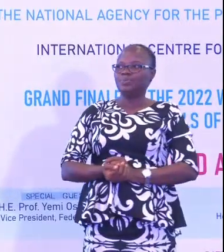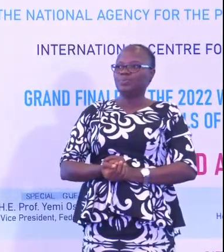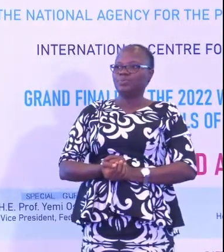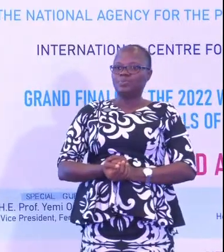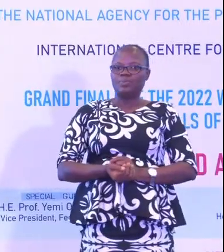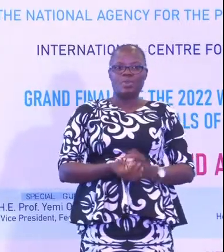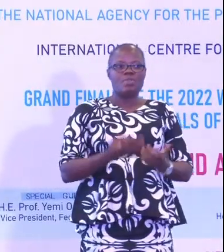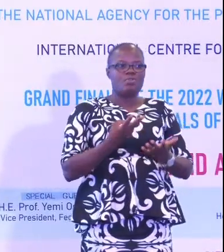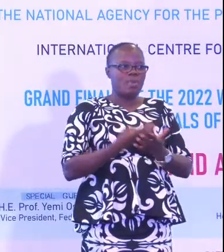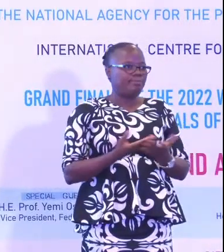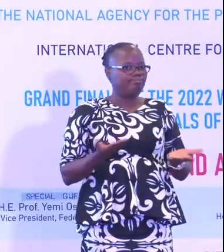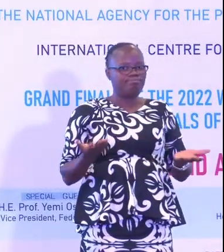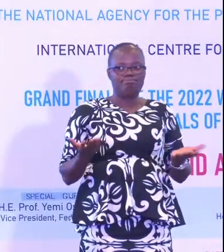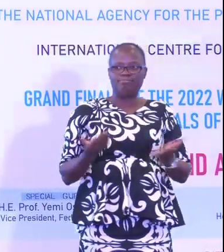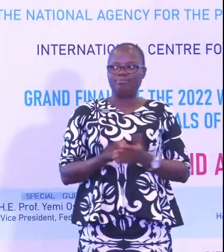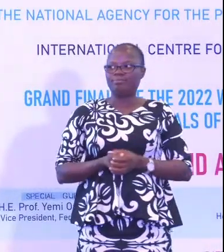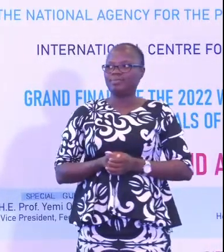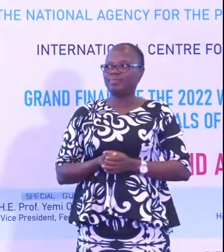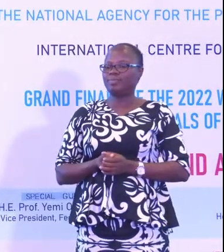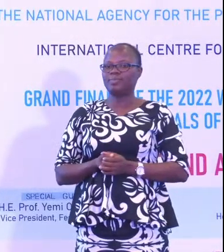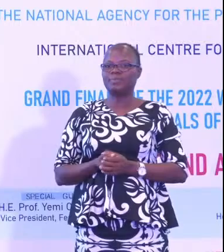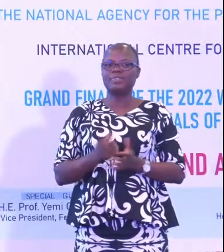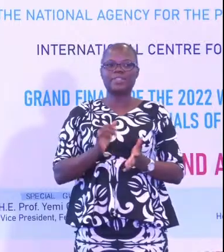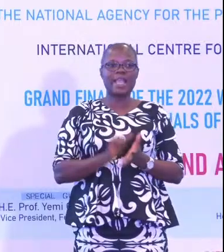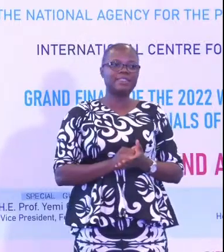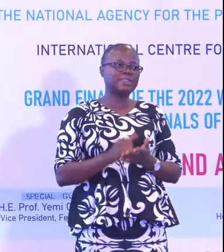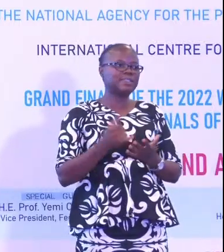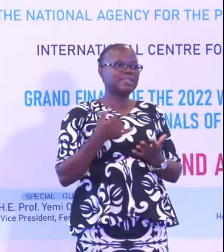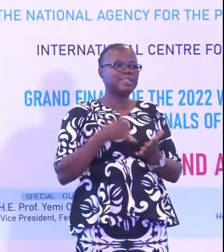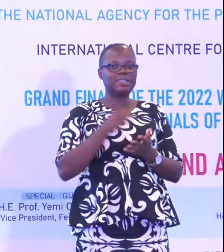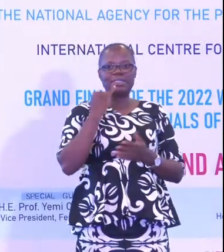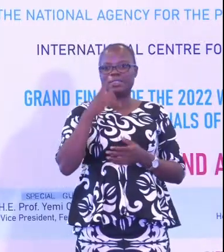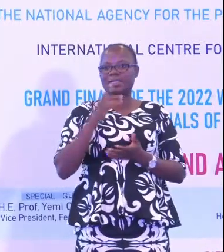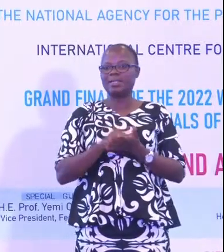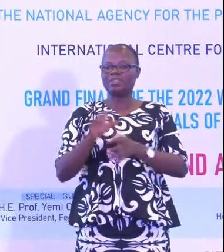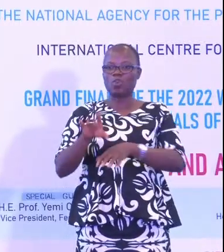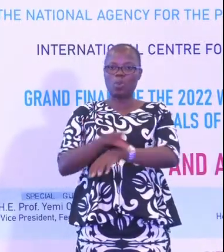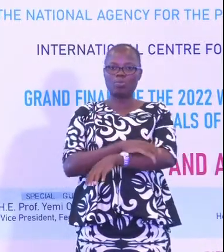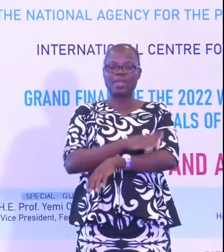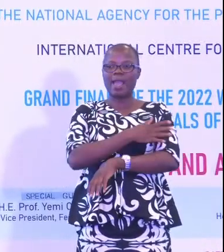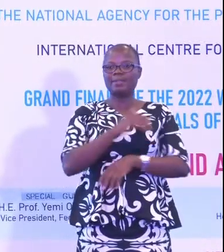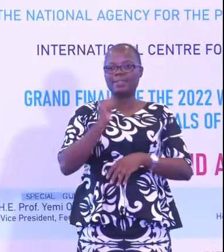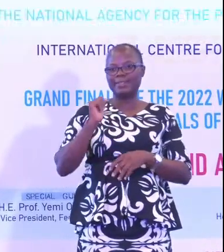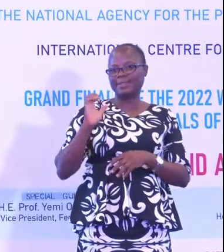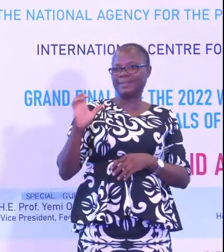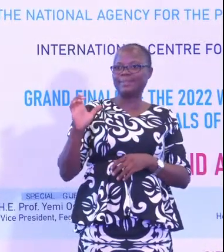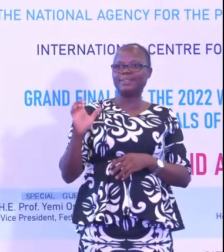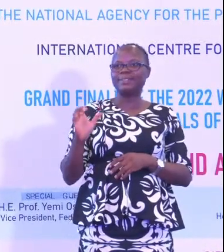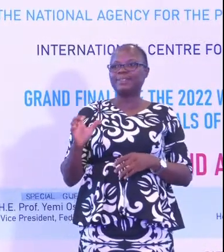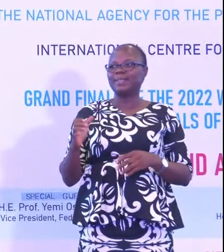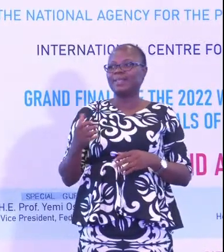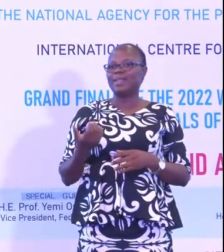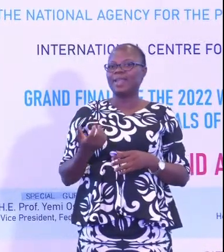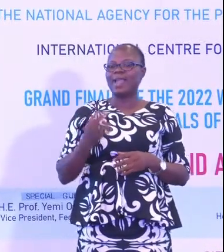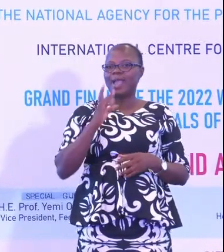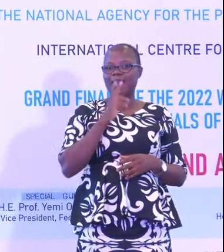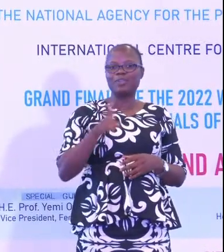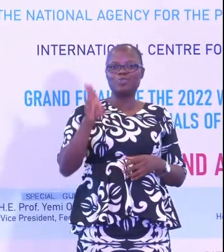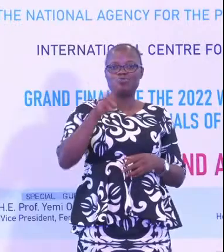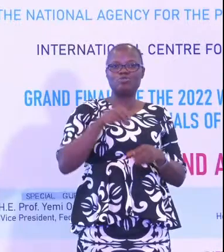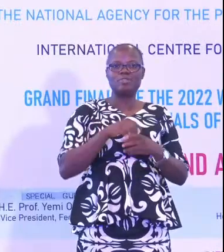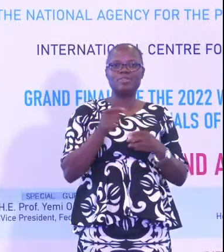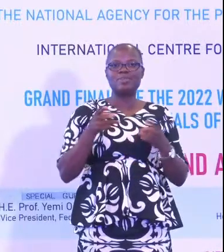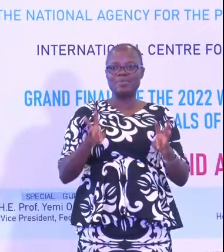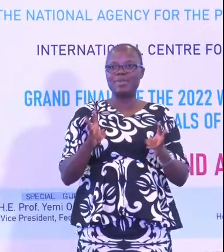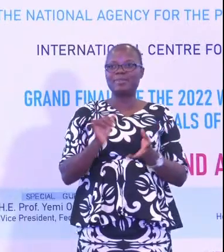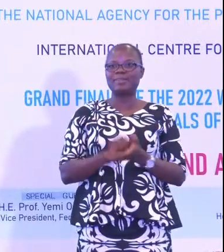Well, it is said that computers and air conditioners are similar in a way